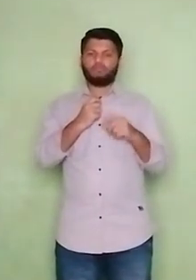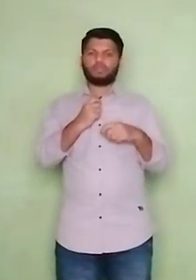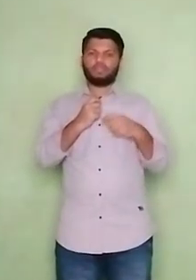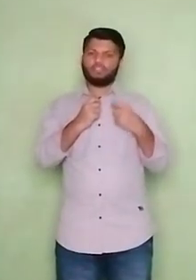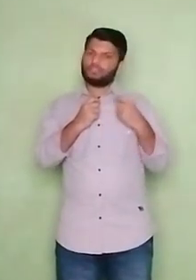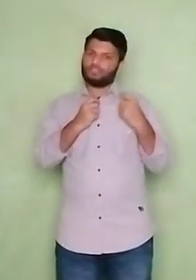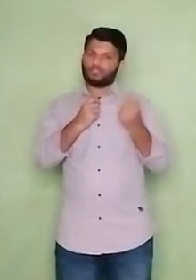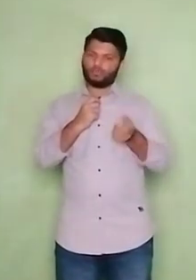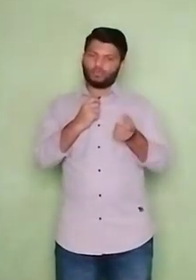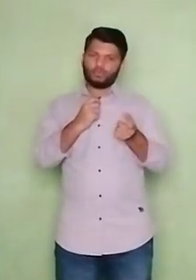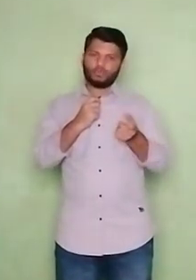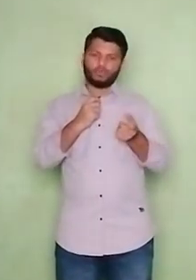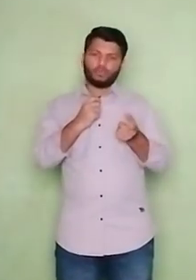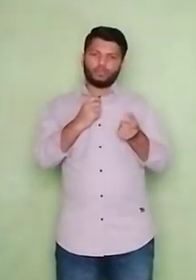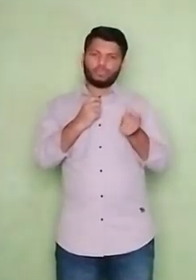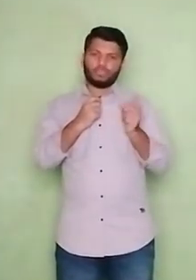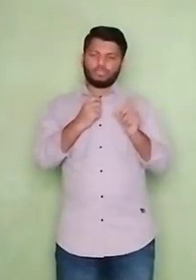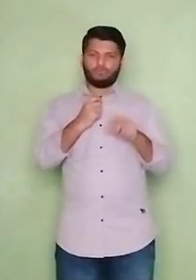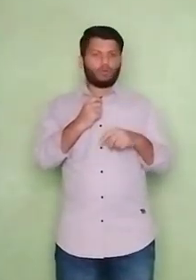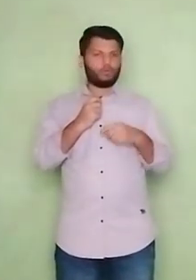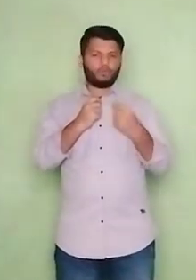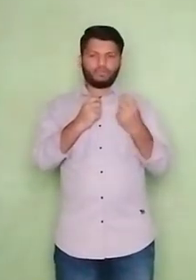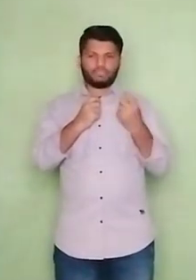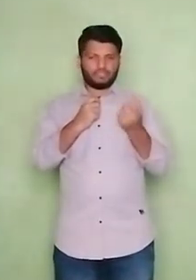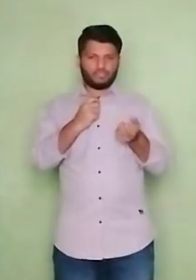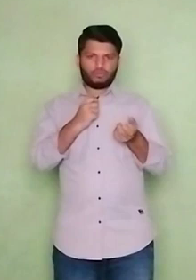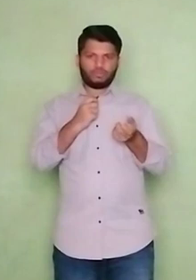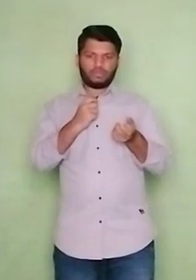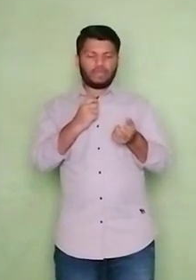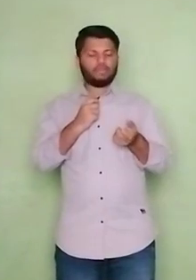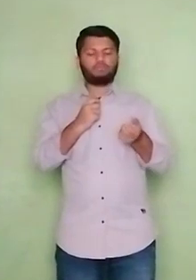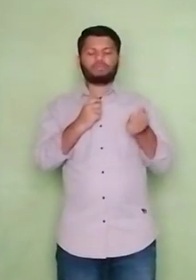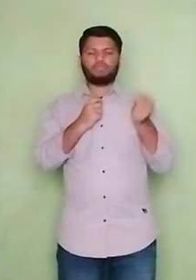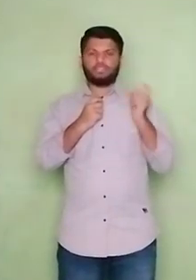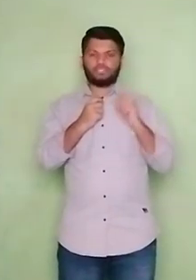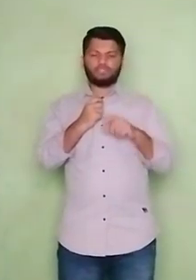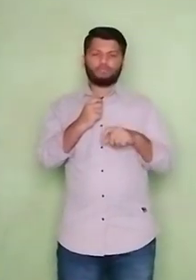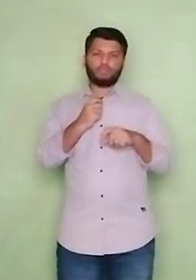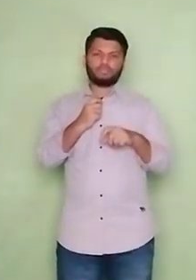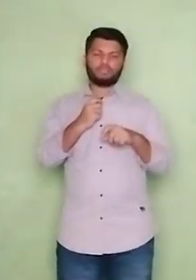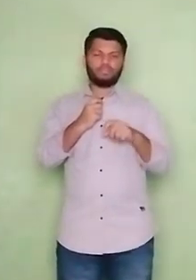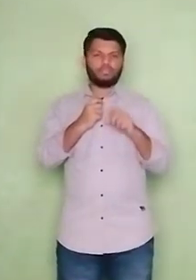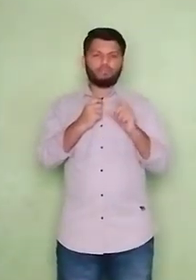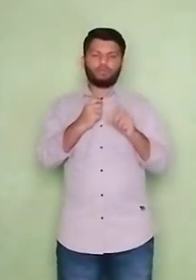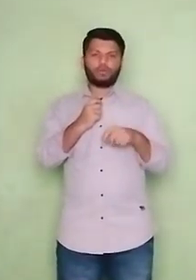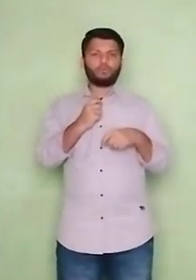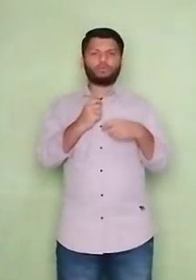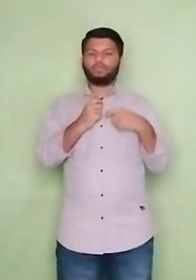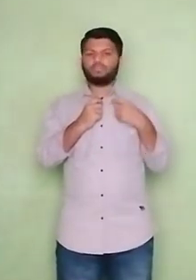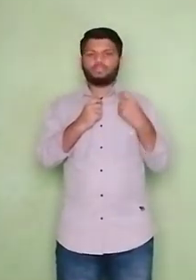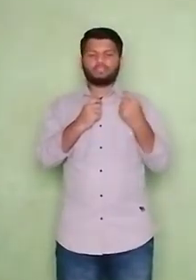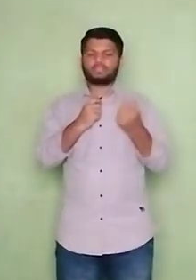the condition is true, then the block of code is executed, and if the condition is false, then the block of code is